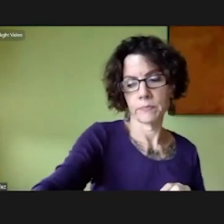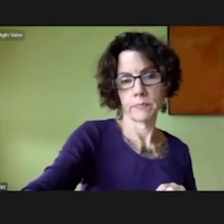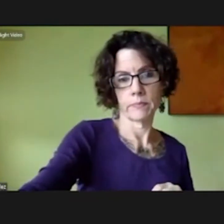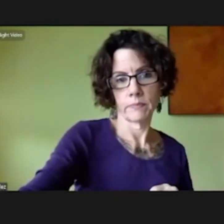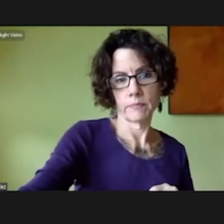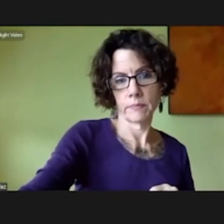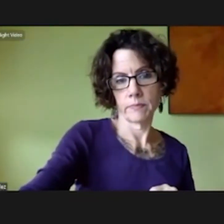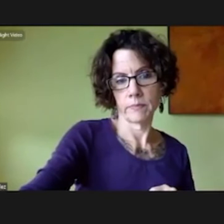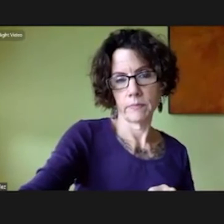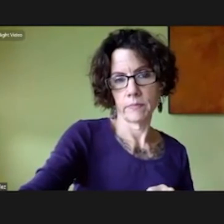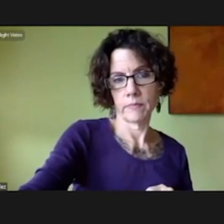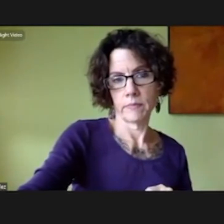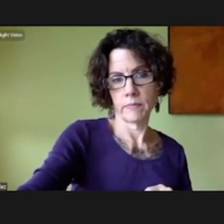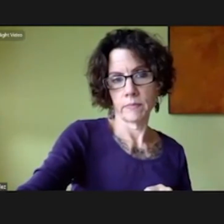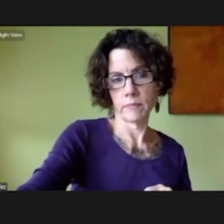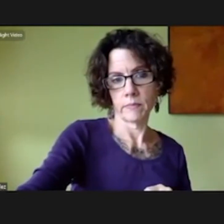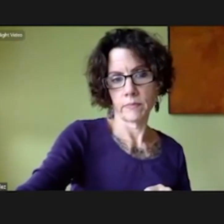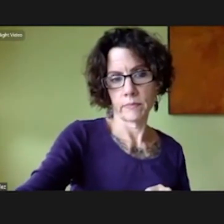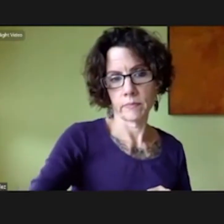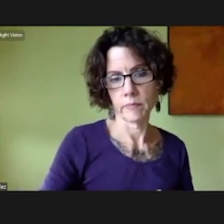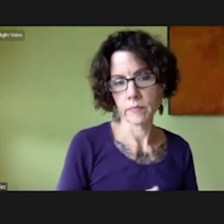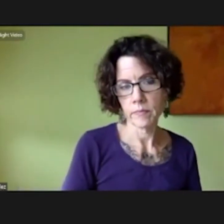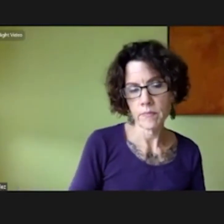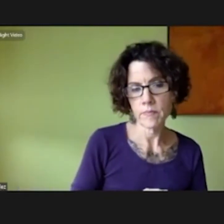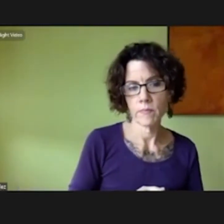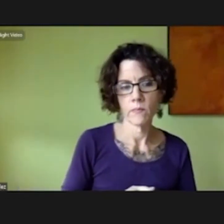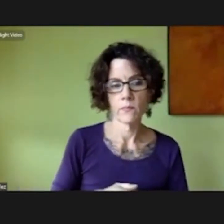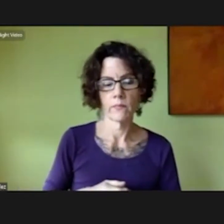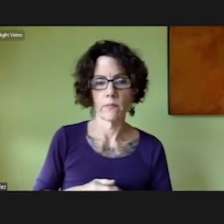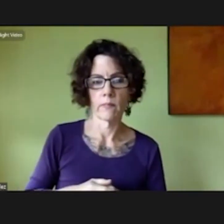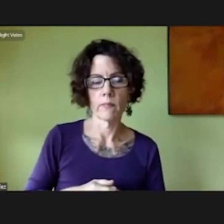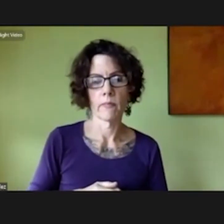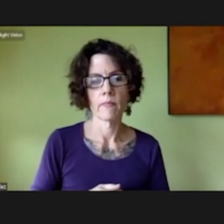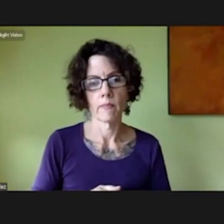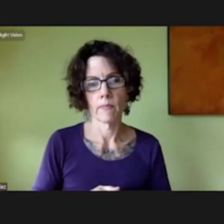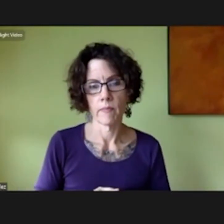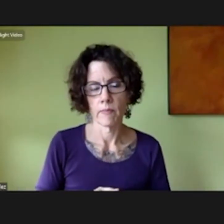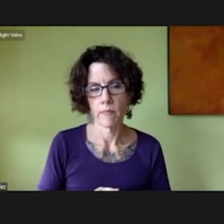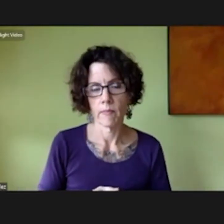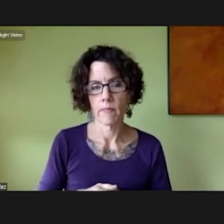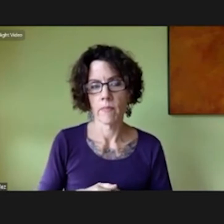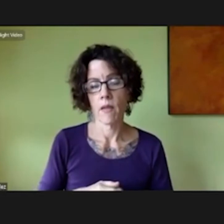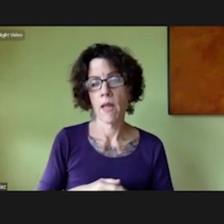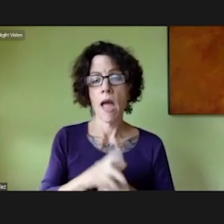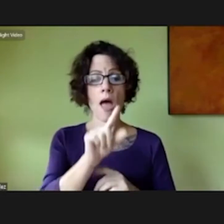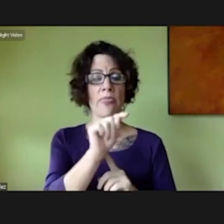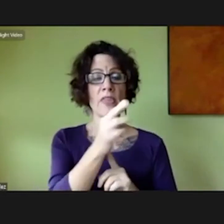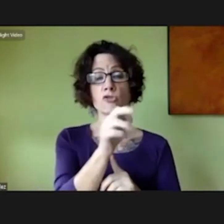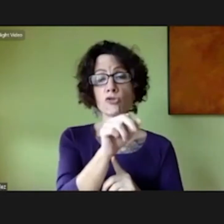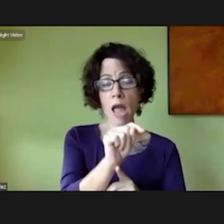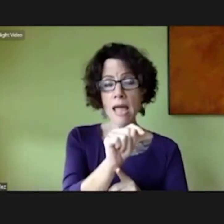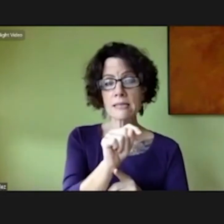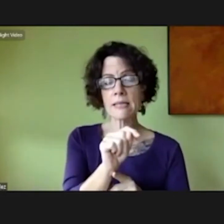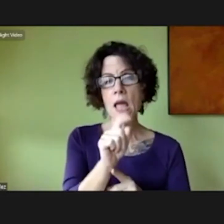is really a great guideline to decide if you should set up a trust or not set up a trust.